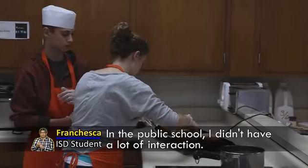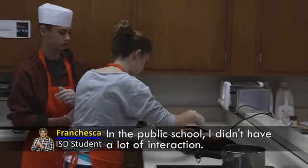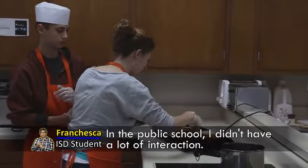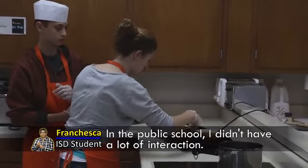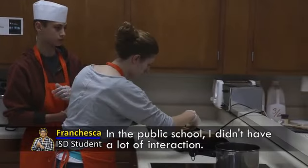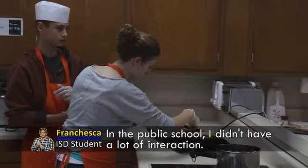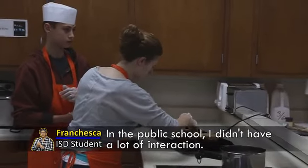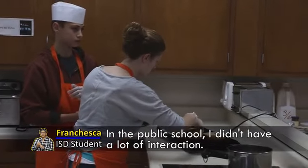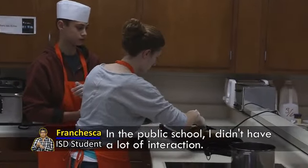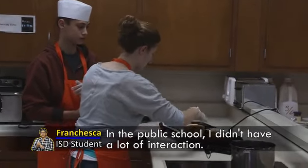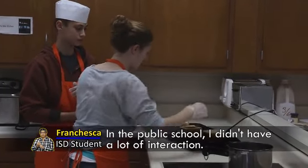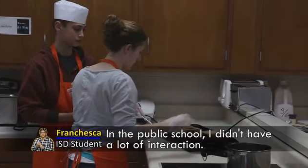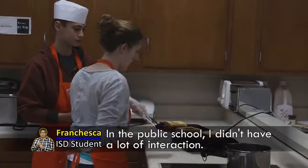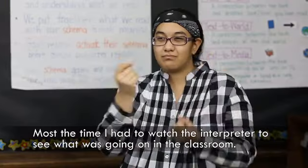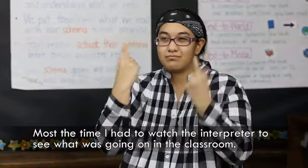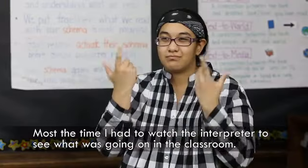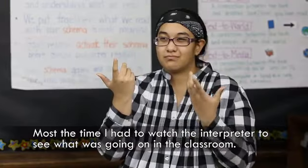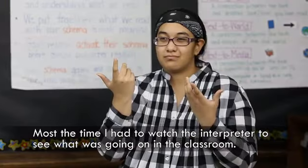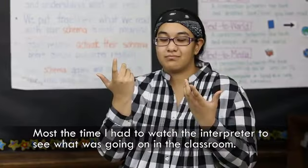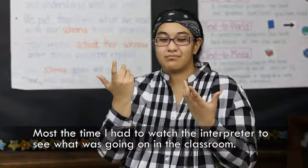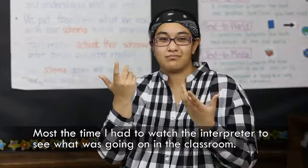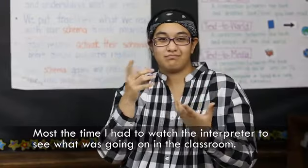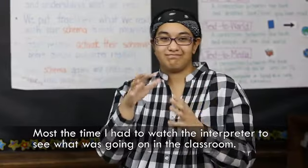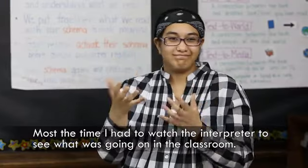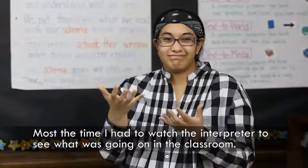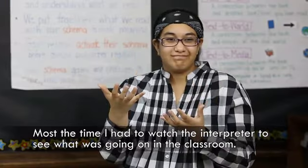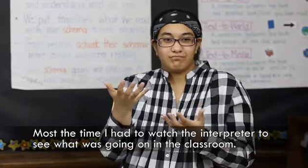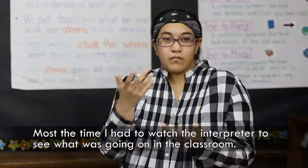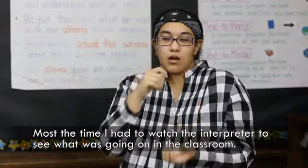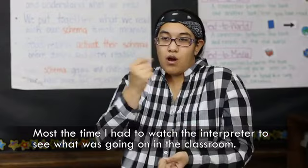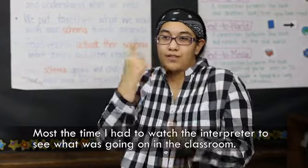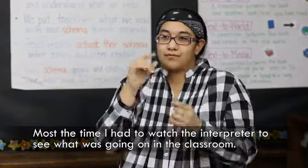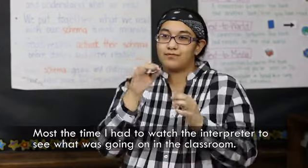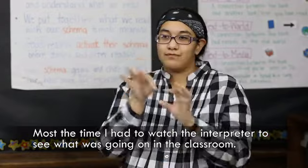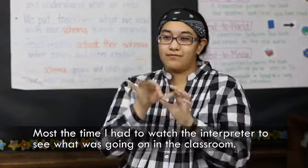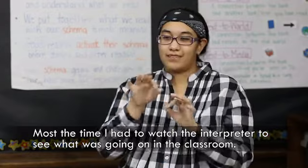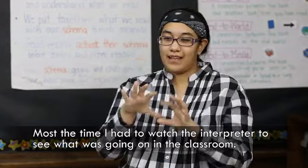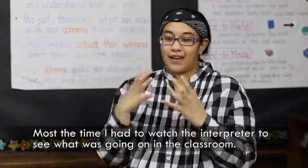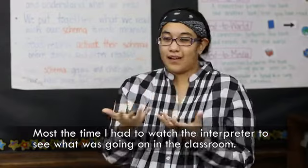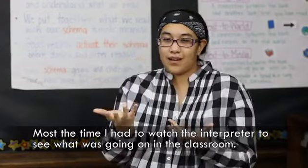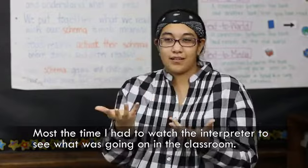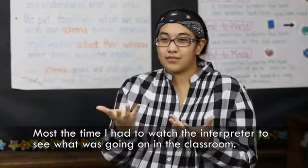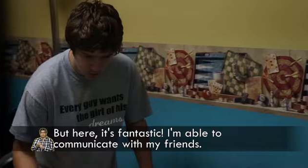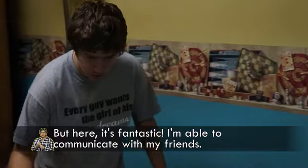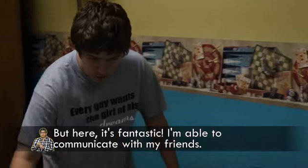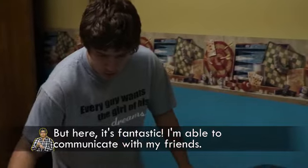have a lot of interaction. Most of the time, I had to watch the interpreter to see what was going on in the classroom. But here,